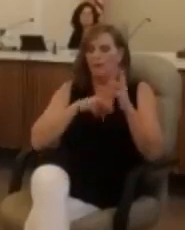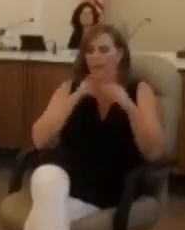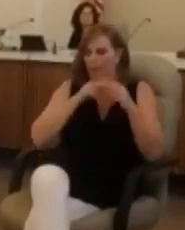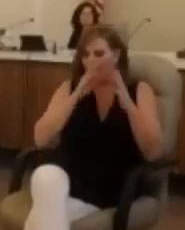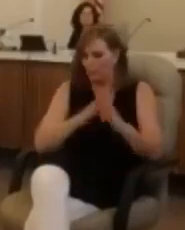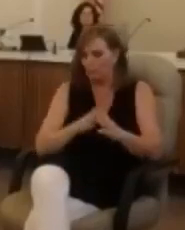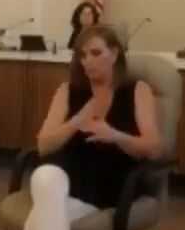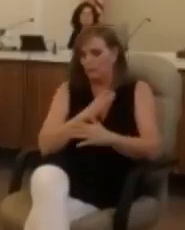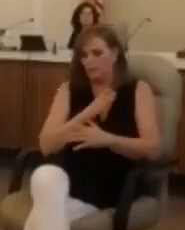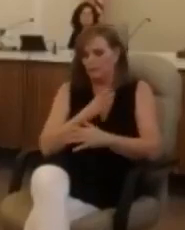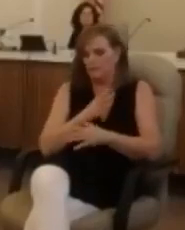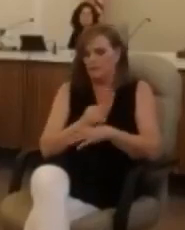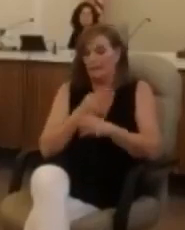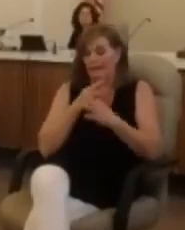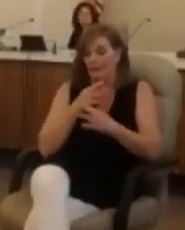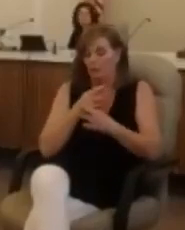future.